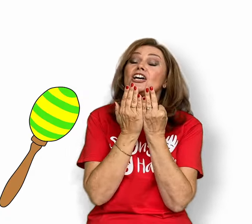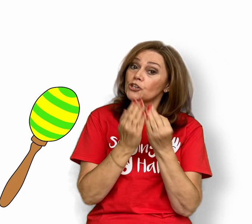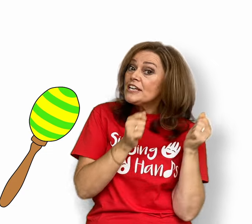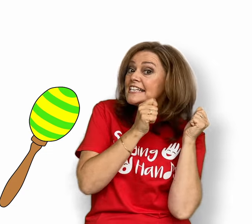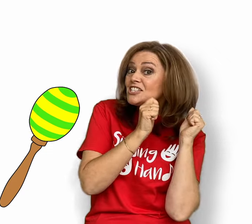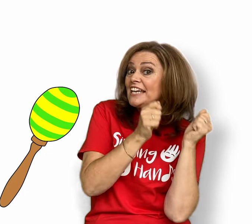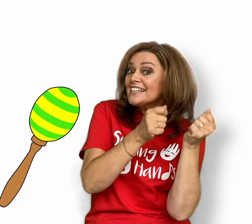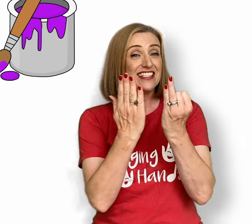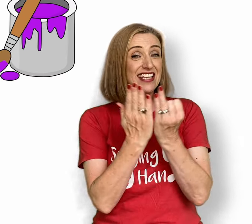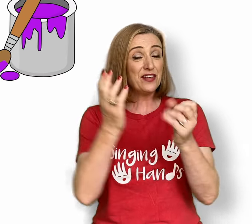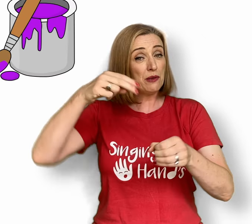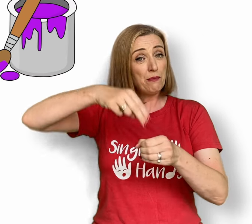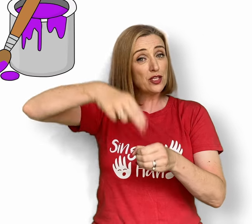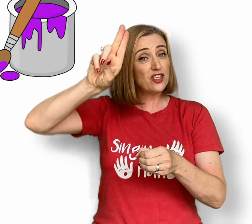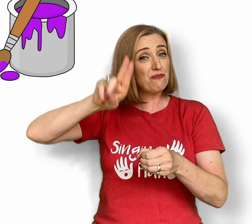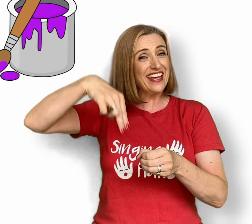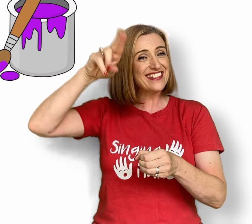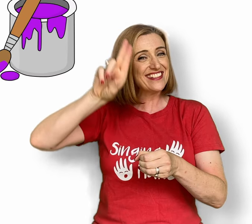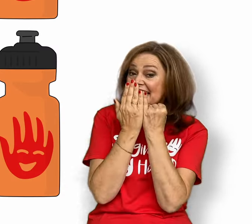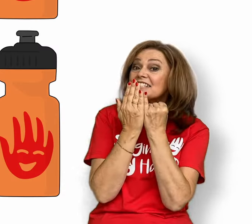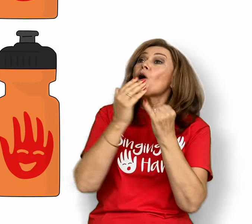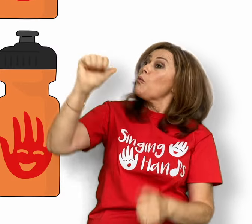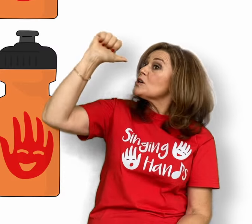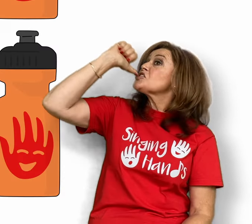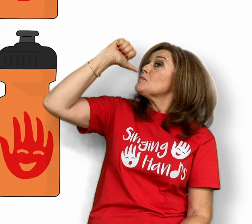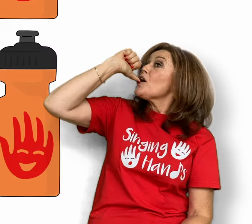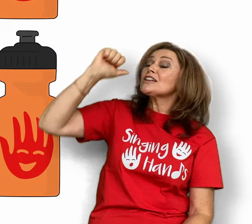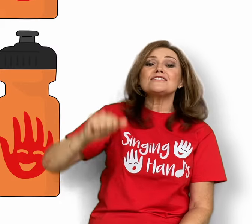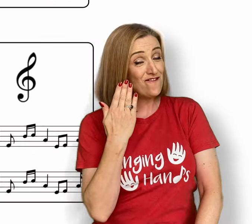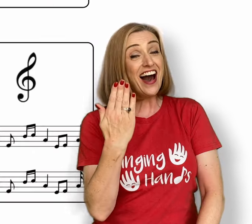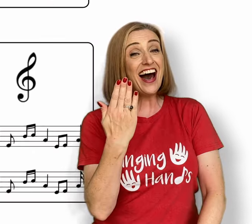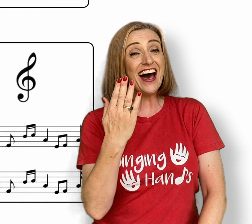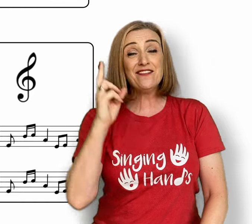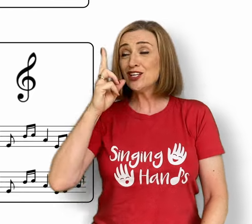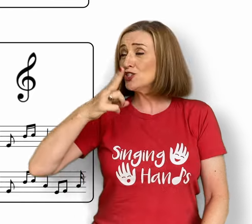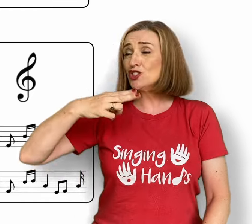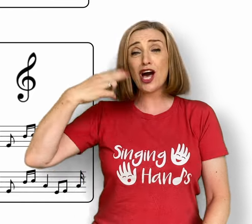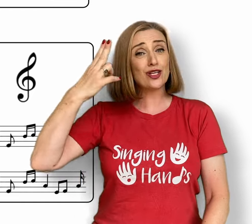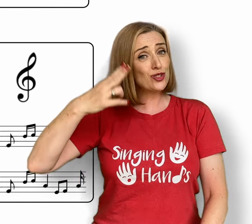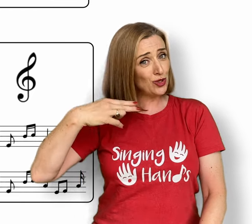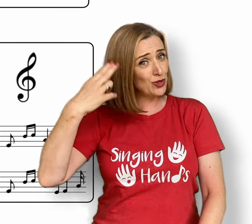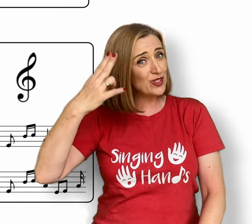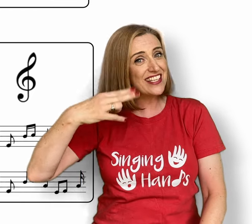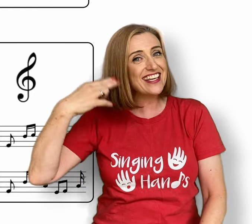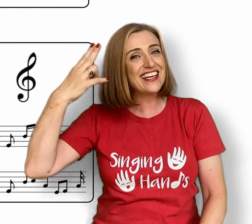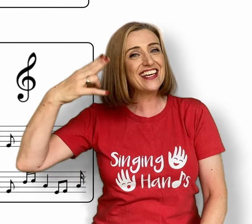eight noisy shakers, seven pots of paint, six water bottles, five songs